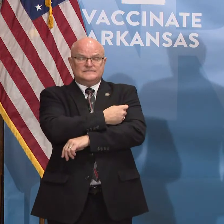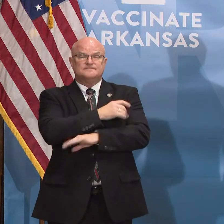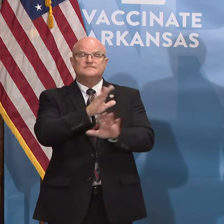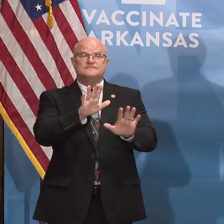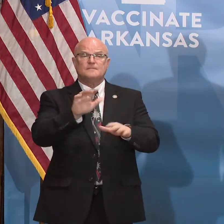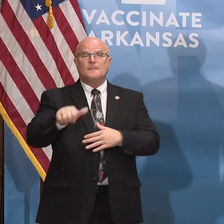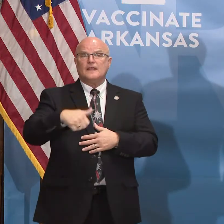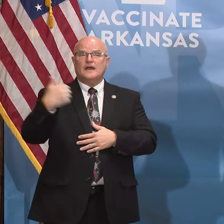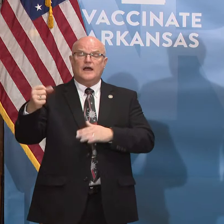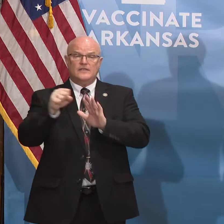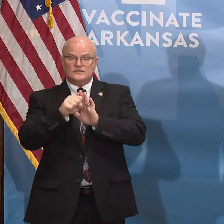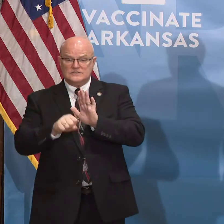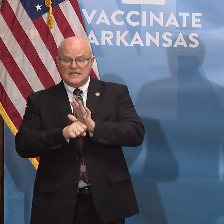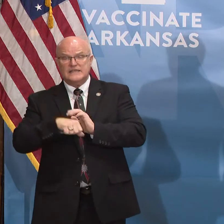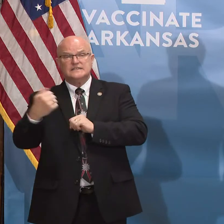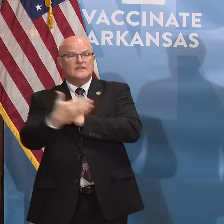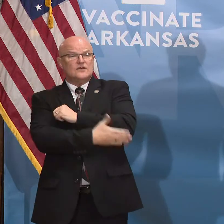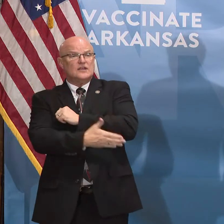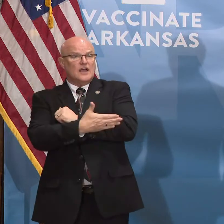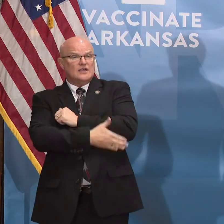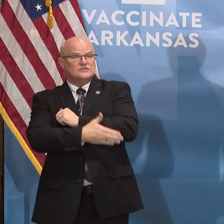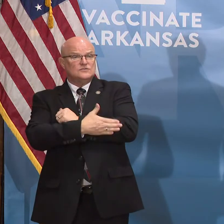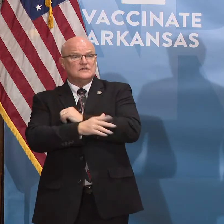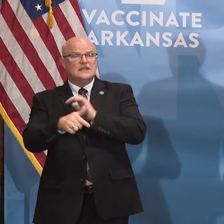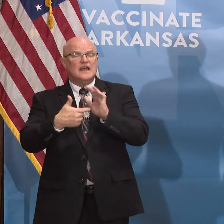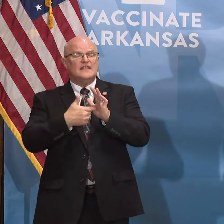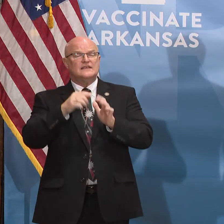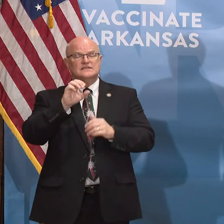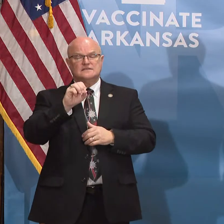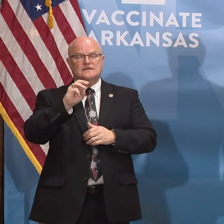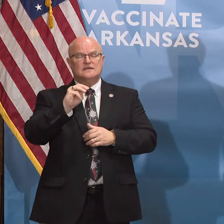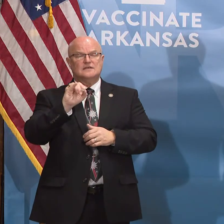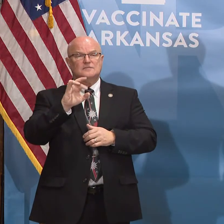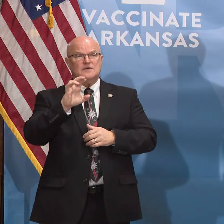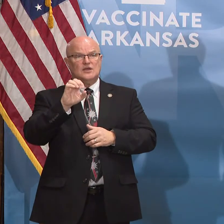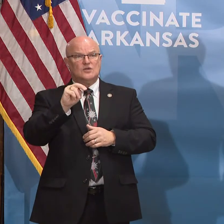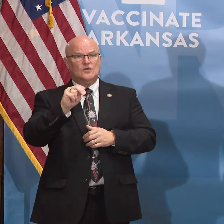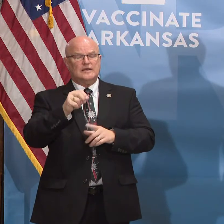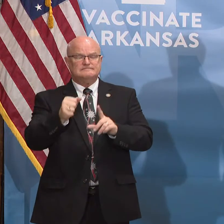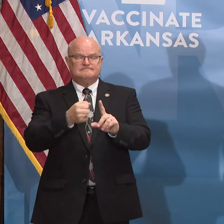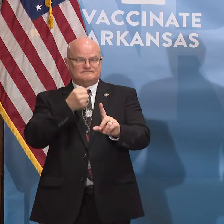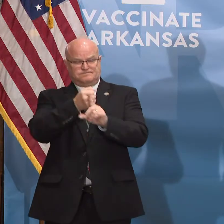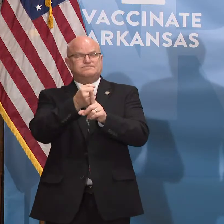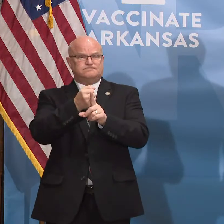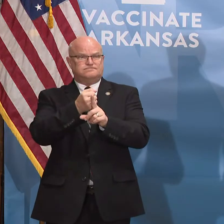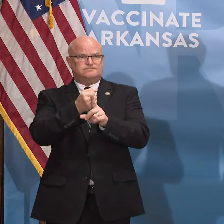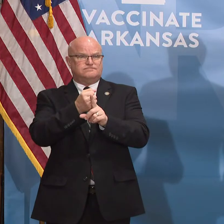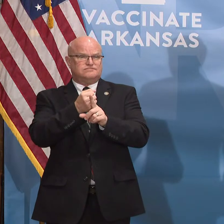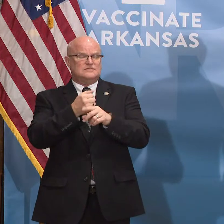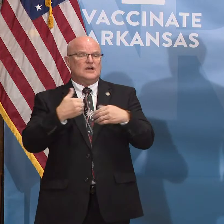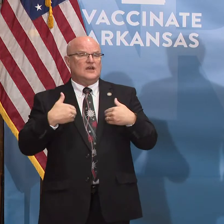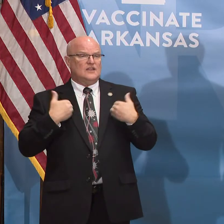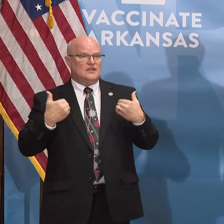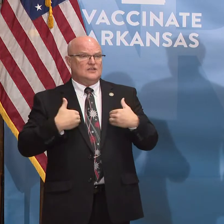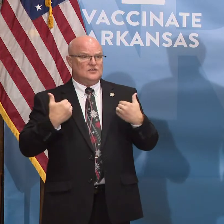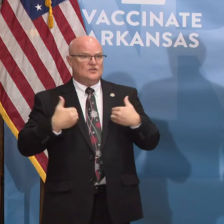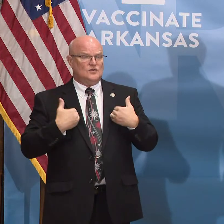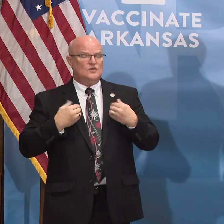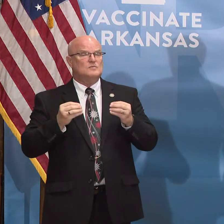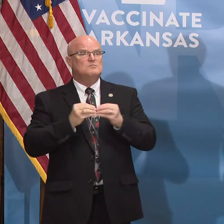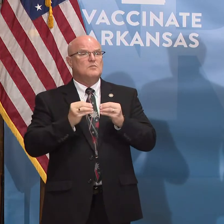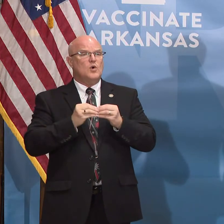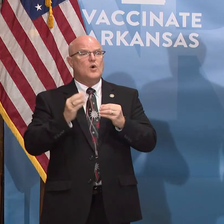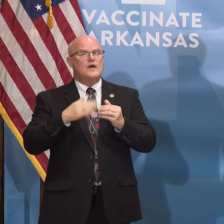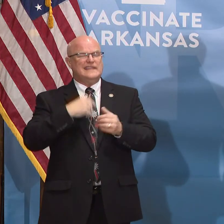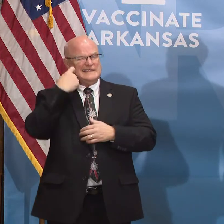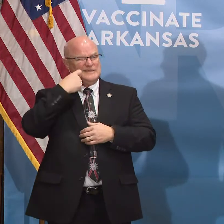states and countries, this Omicron variant does have a way of impacting the youth to a greater extent